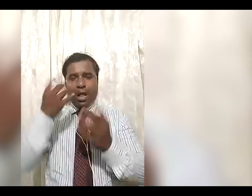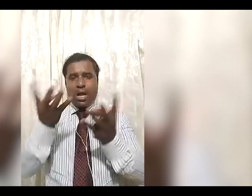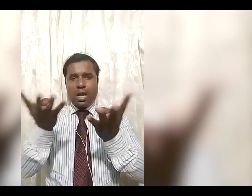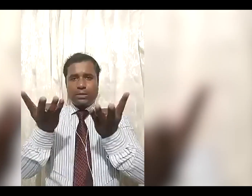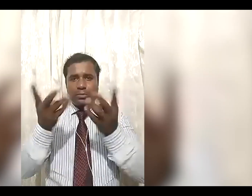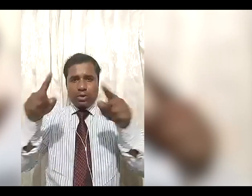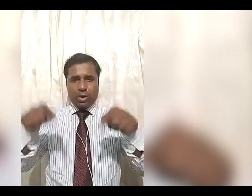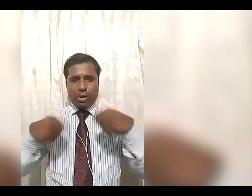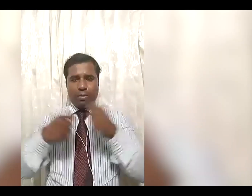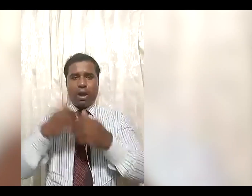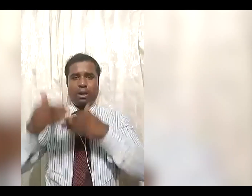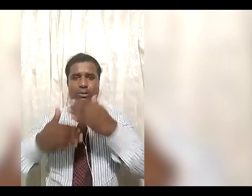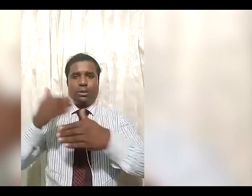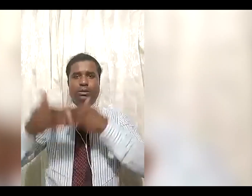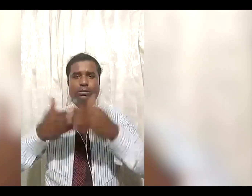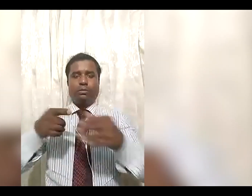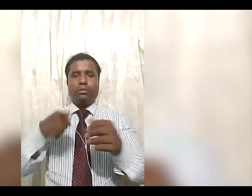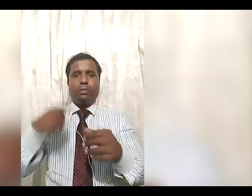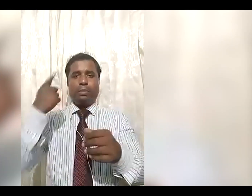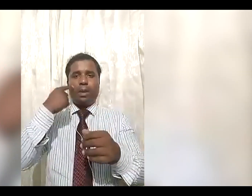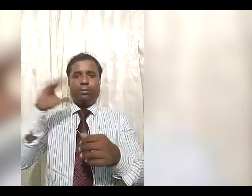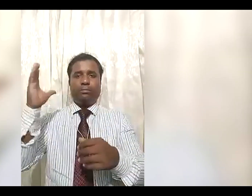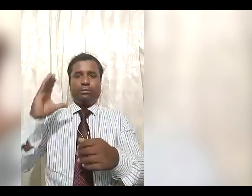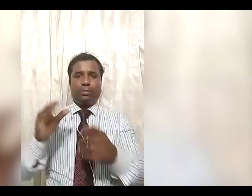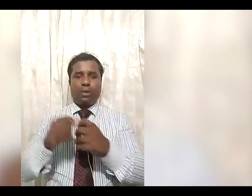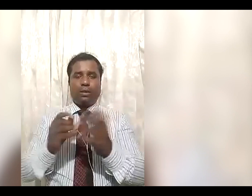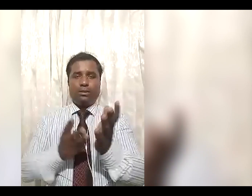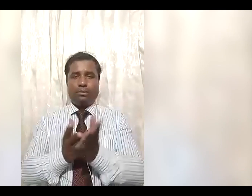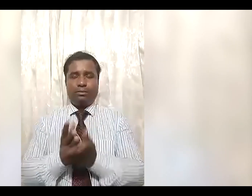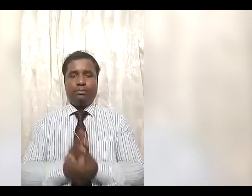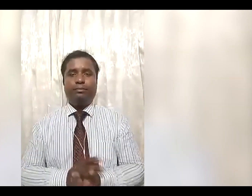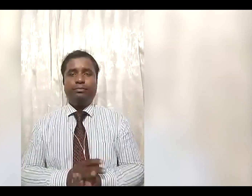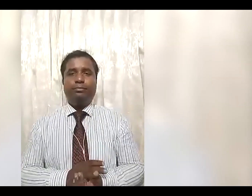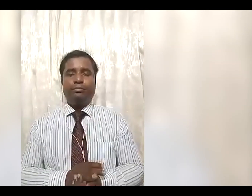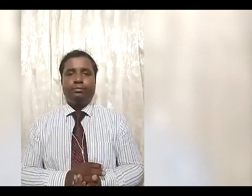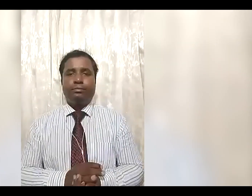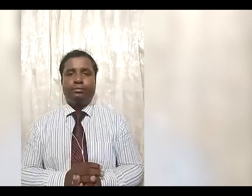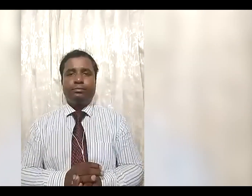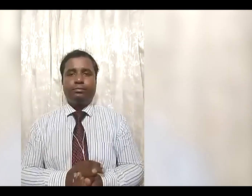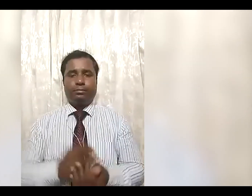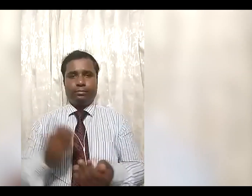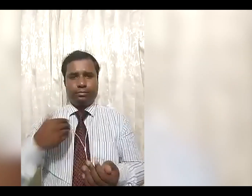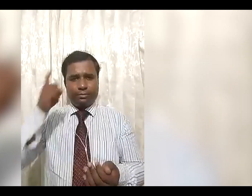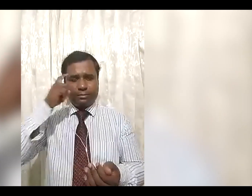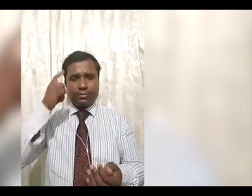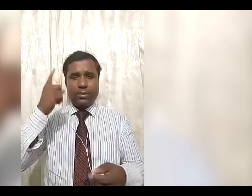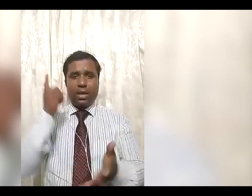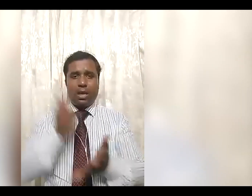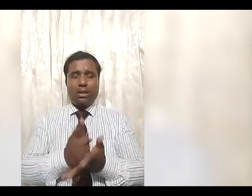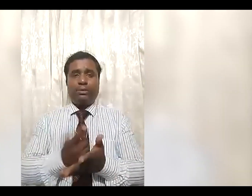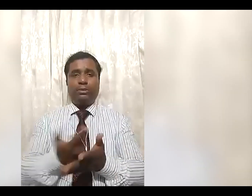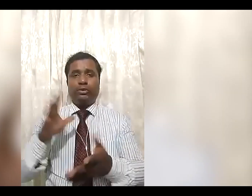doing is they're basically mixing and matching. They have household surveys, they have other employment surveys. But I think we should really, to understand the scale